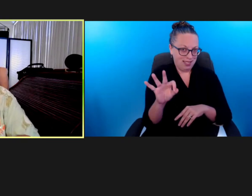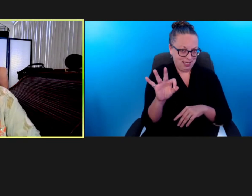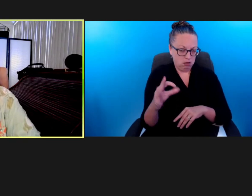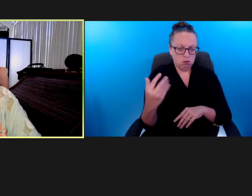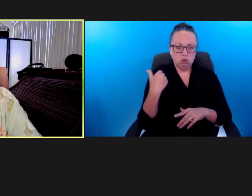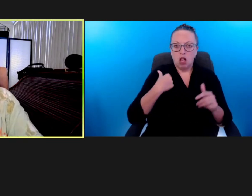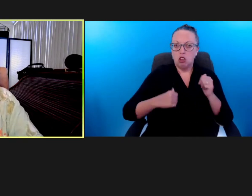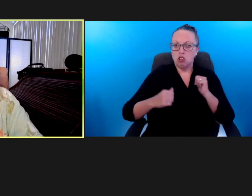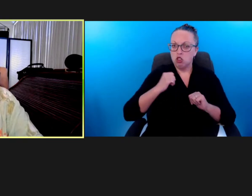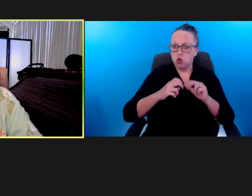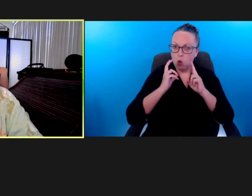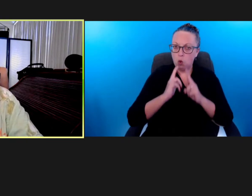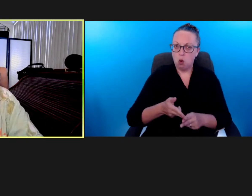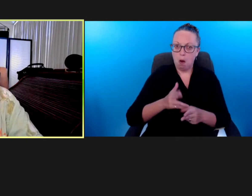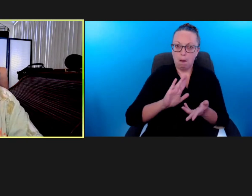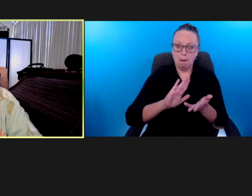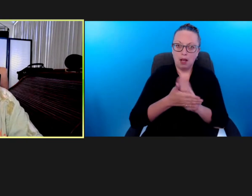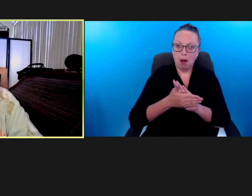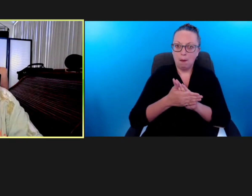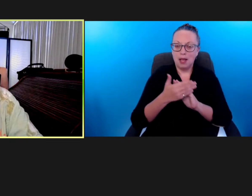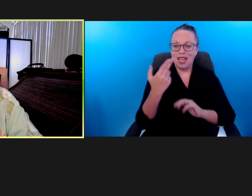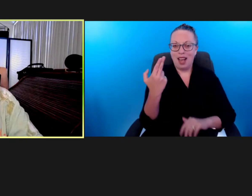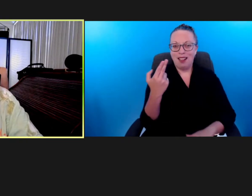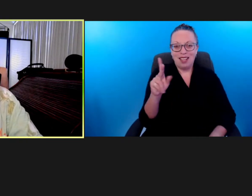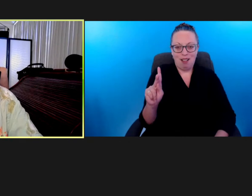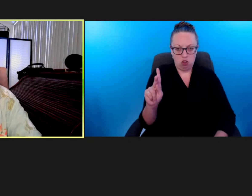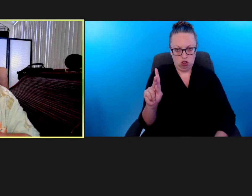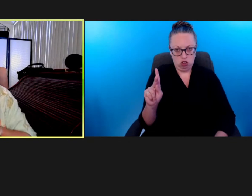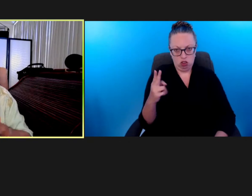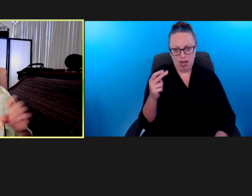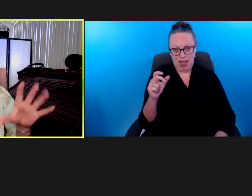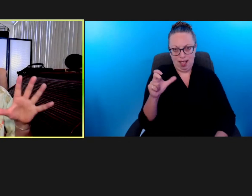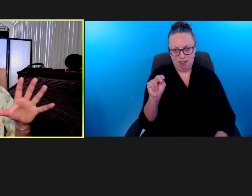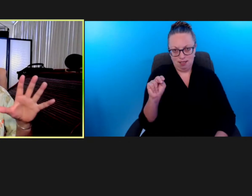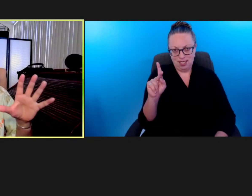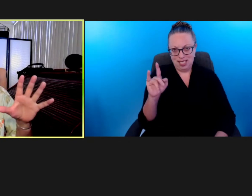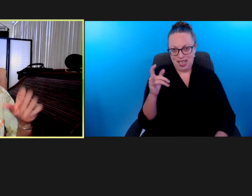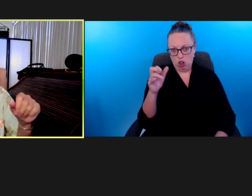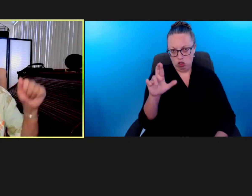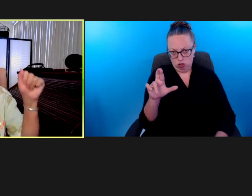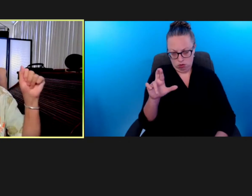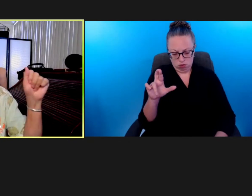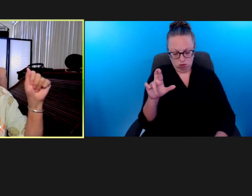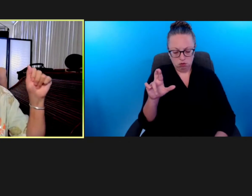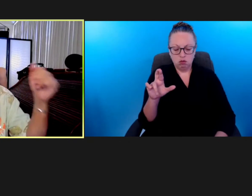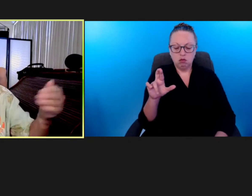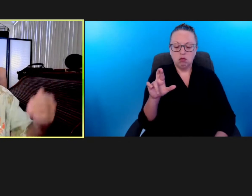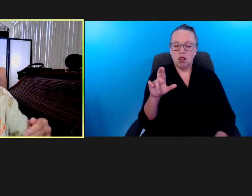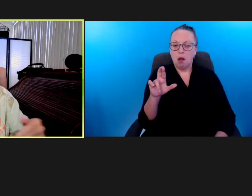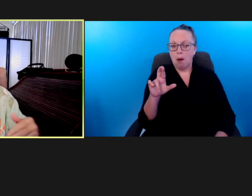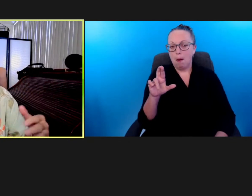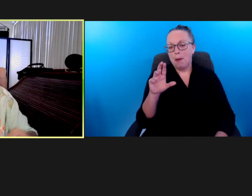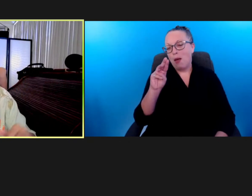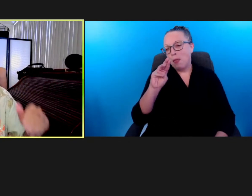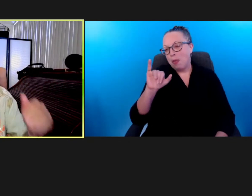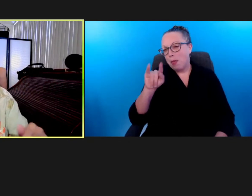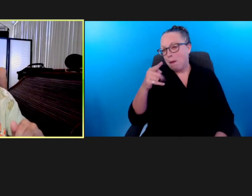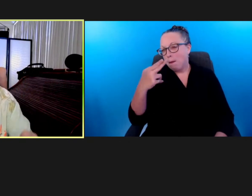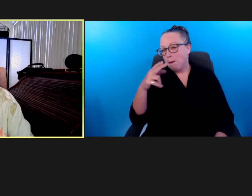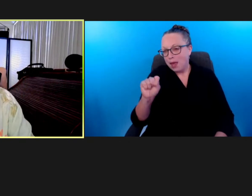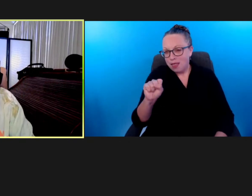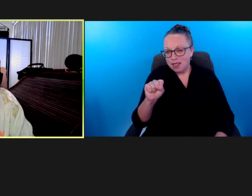called Becoming Helen Keller. It's about exploding the myths about Helen Keller as